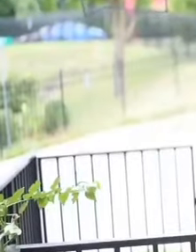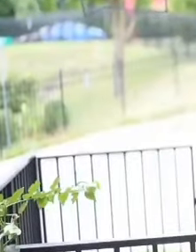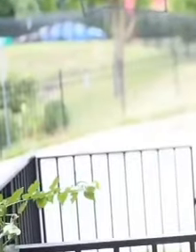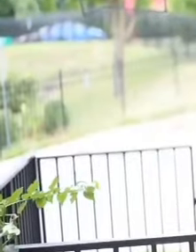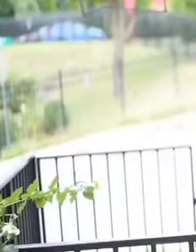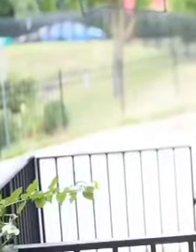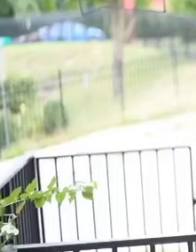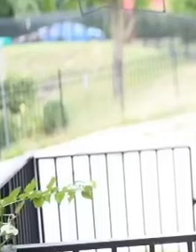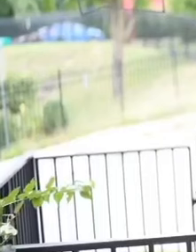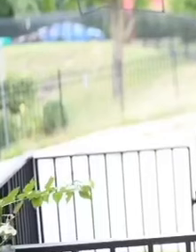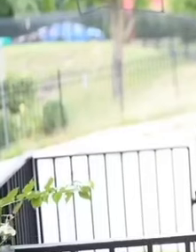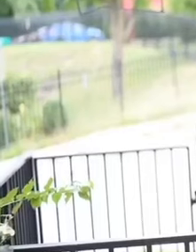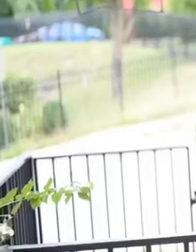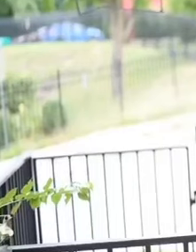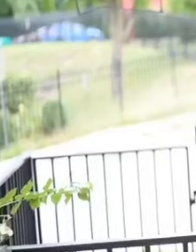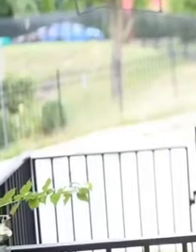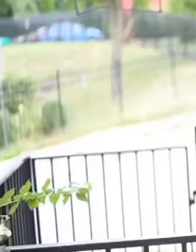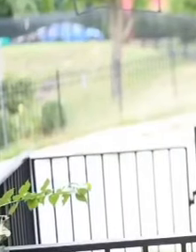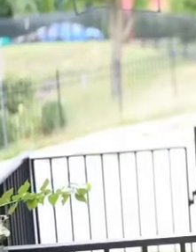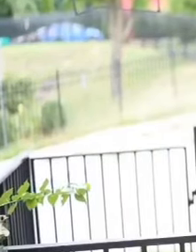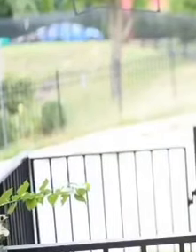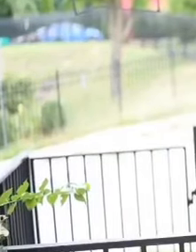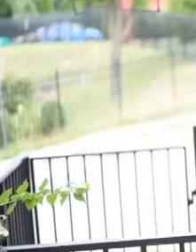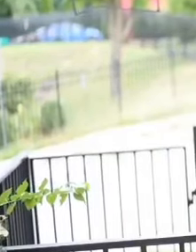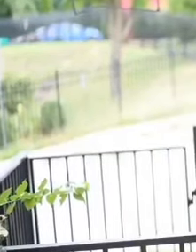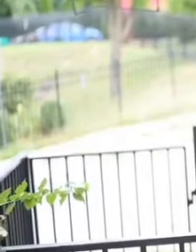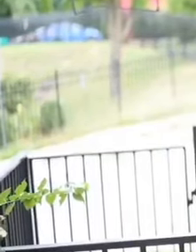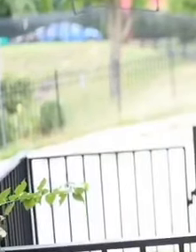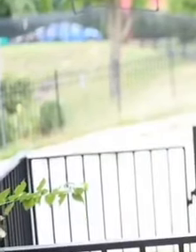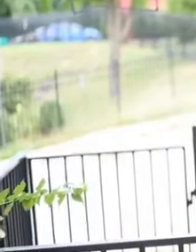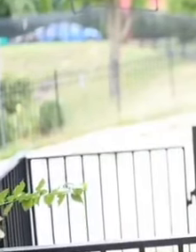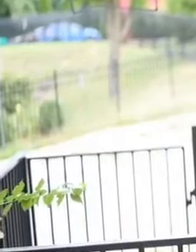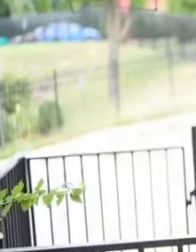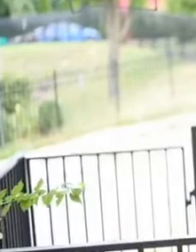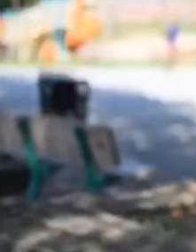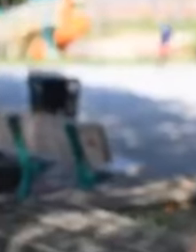Be counted. Deadline, September 30th.